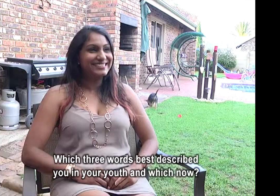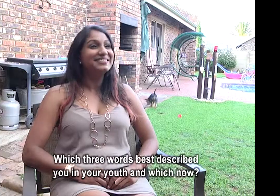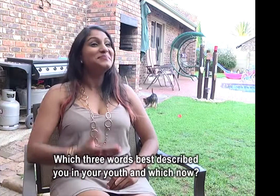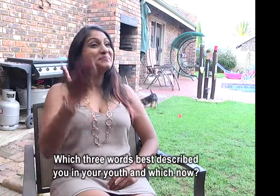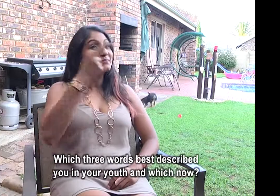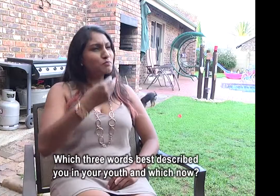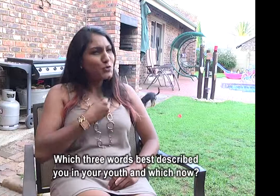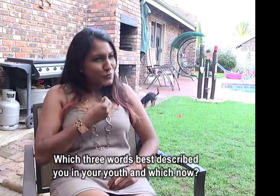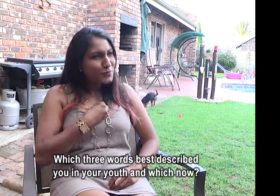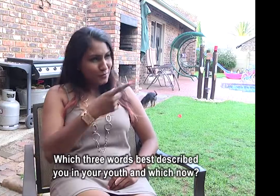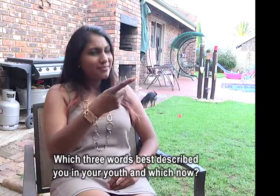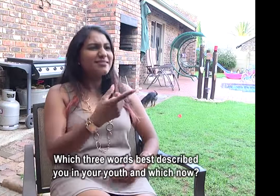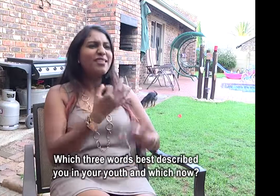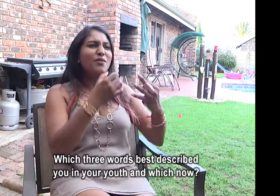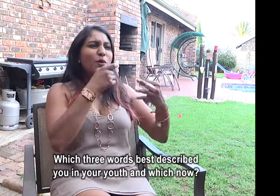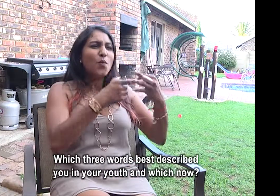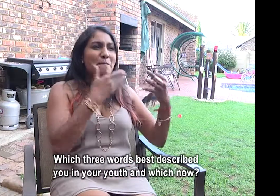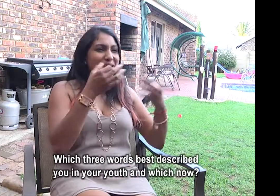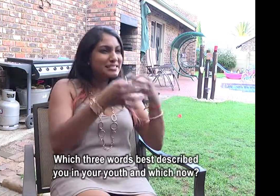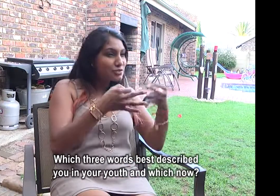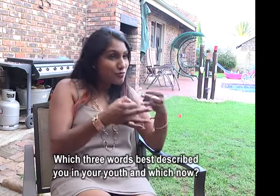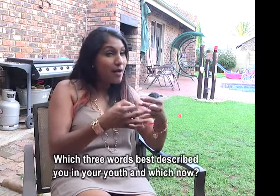Which three words best describe you in your youth, and which now?